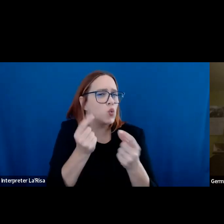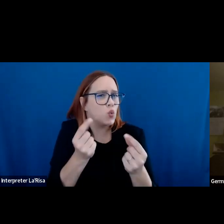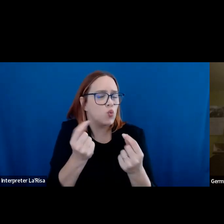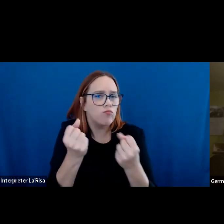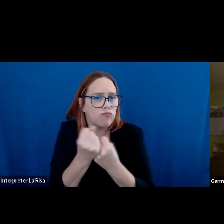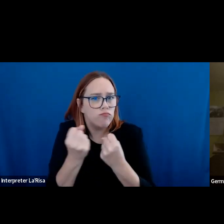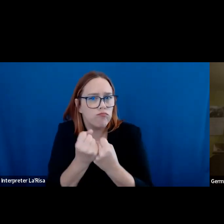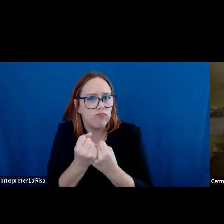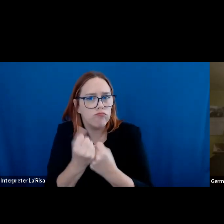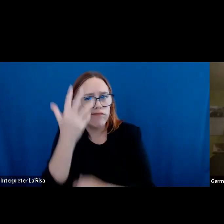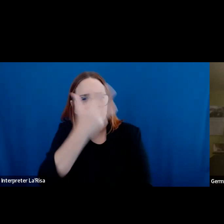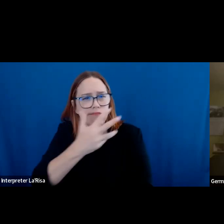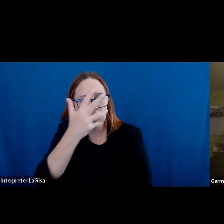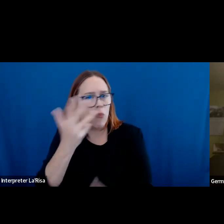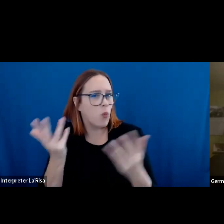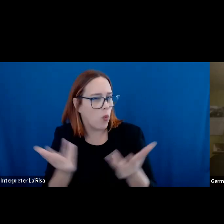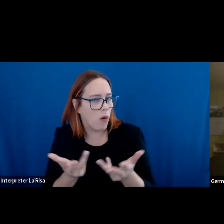because